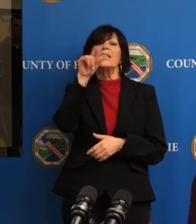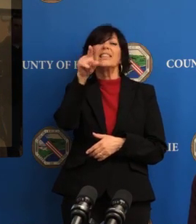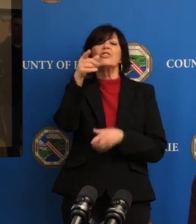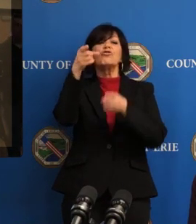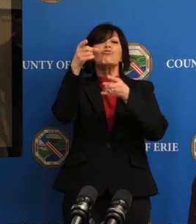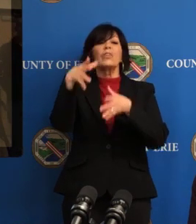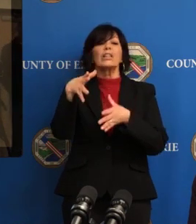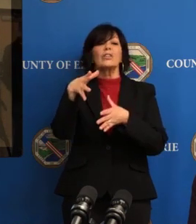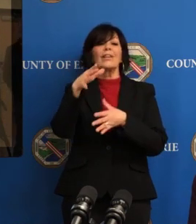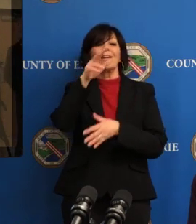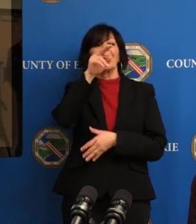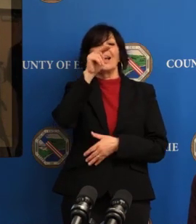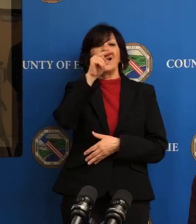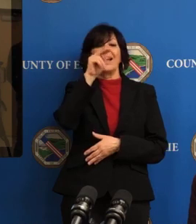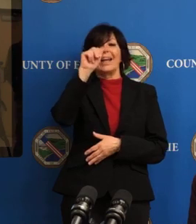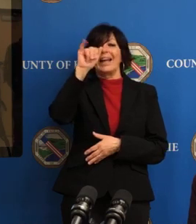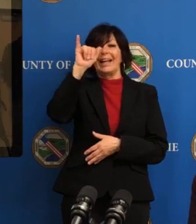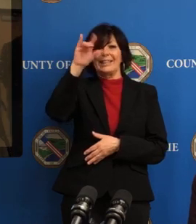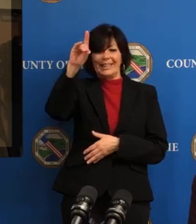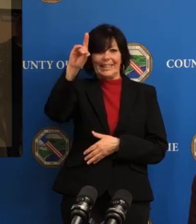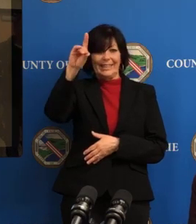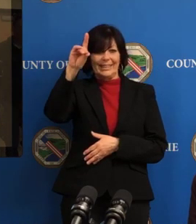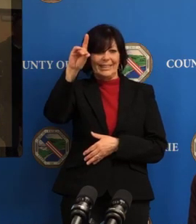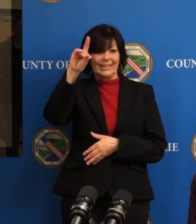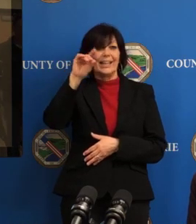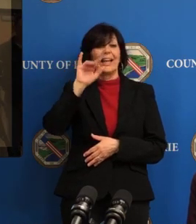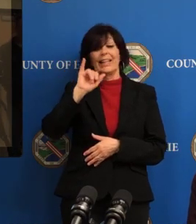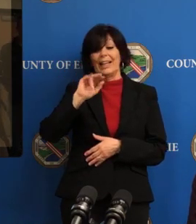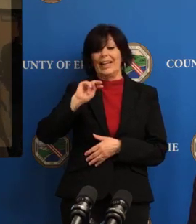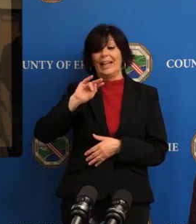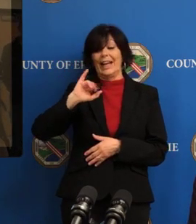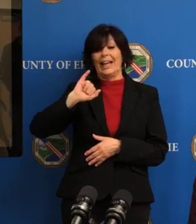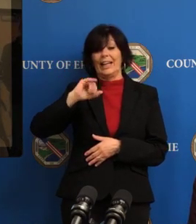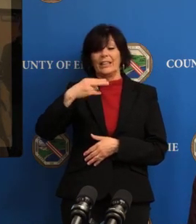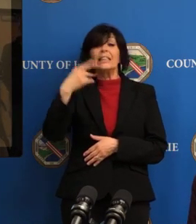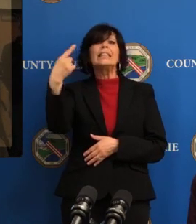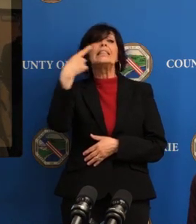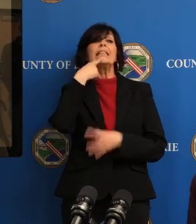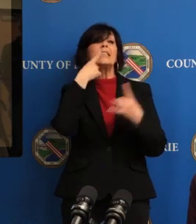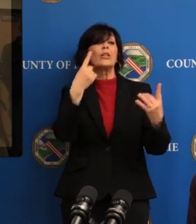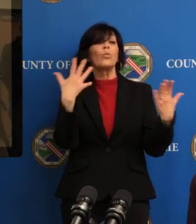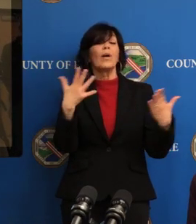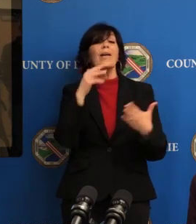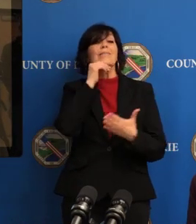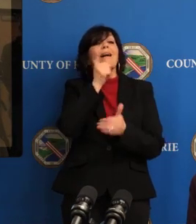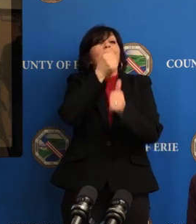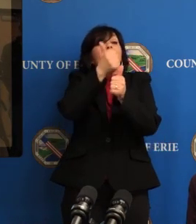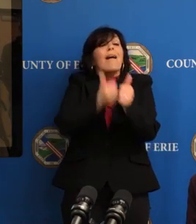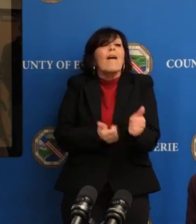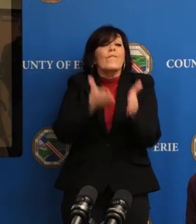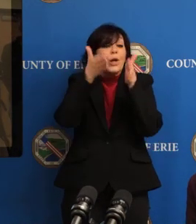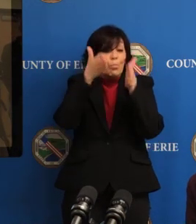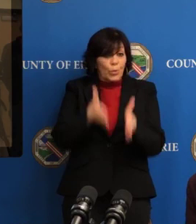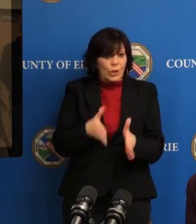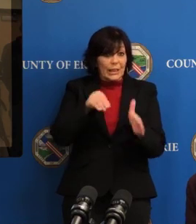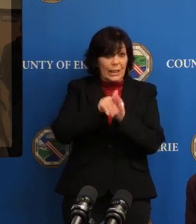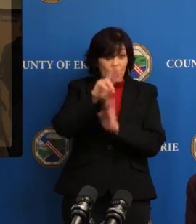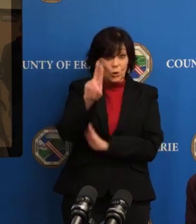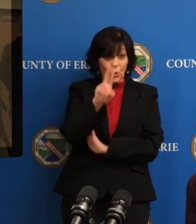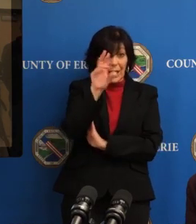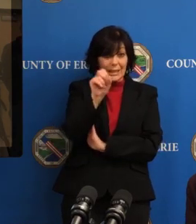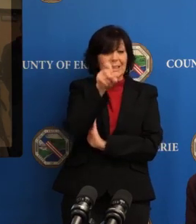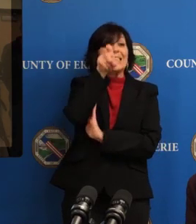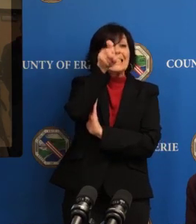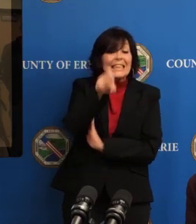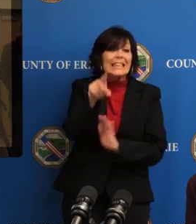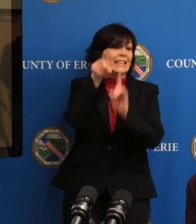director of the NIAID at the NIH, said not every single person in the United States